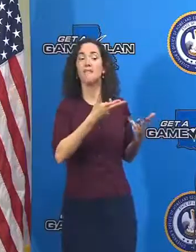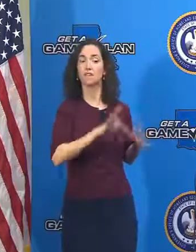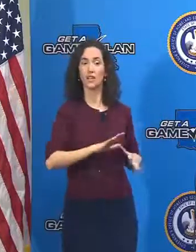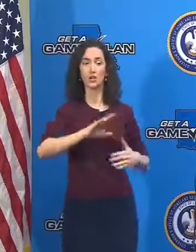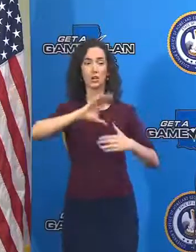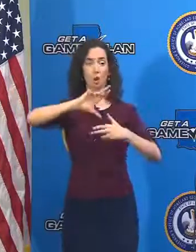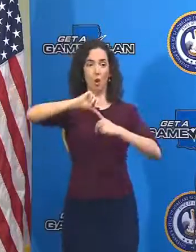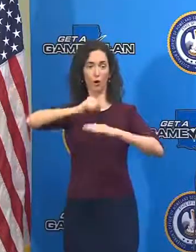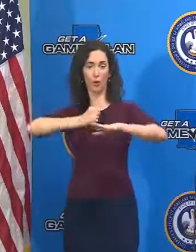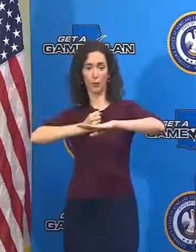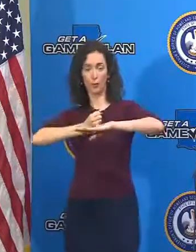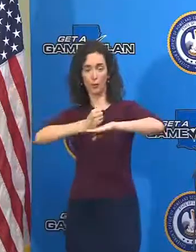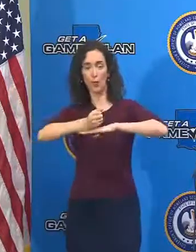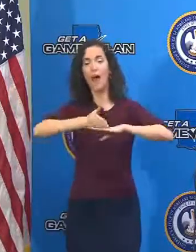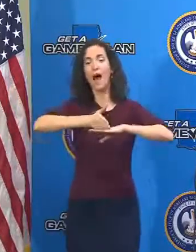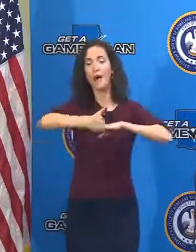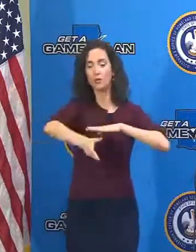post-landfall,